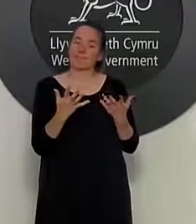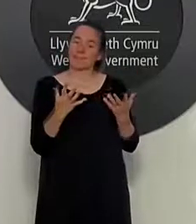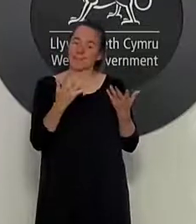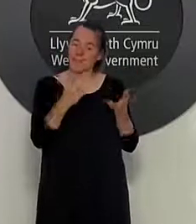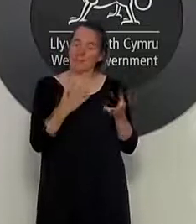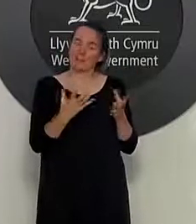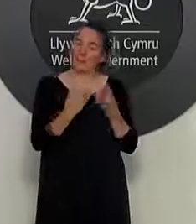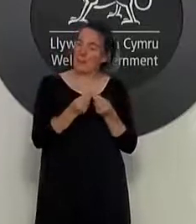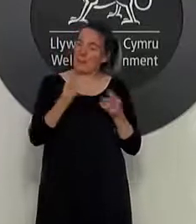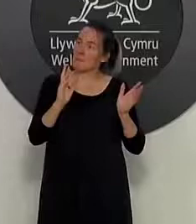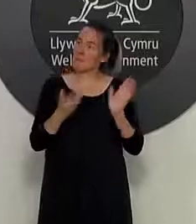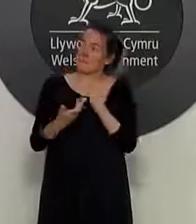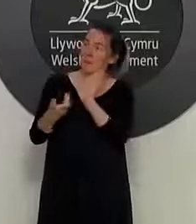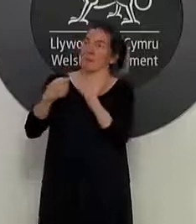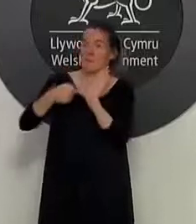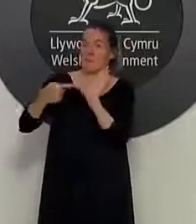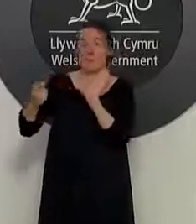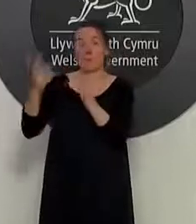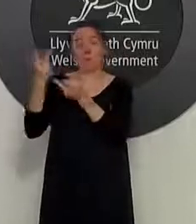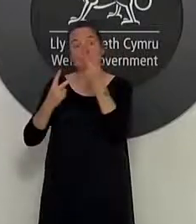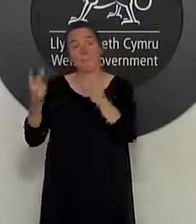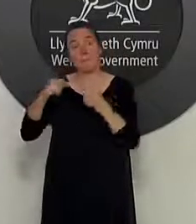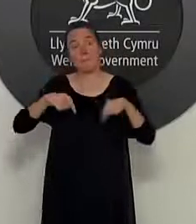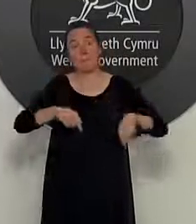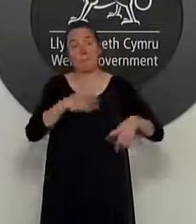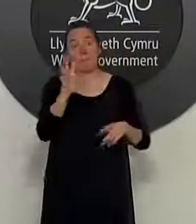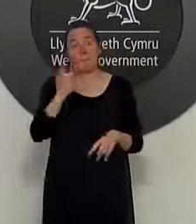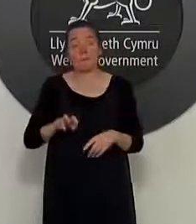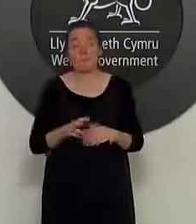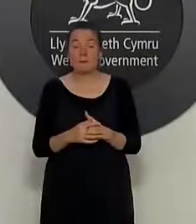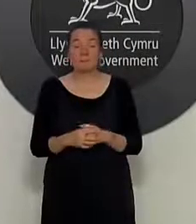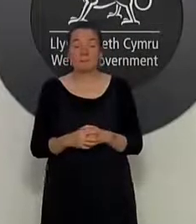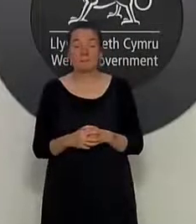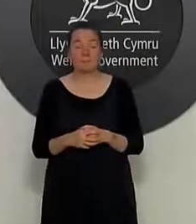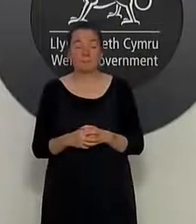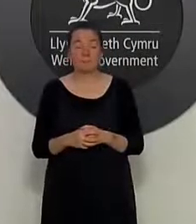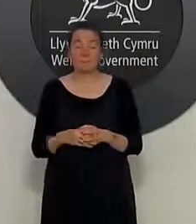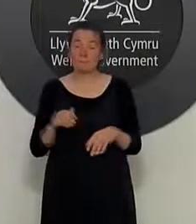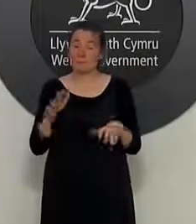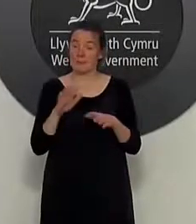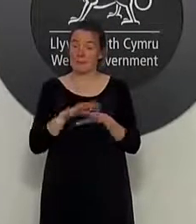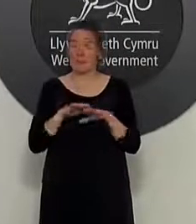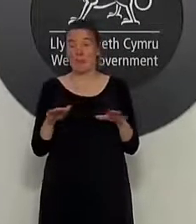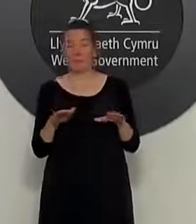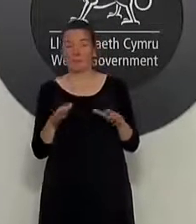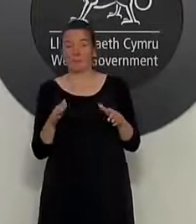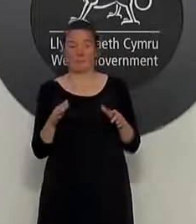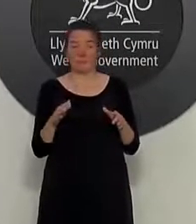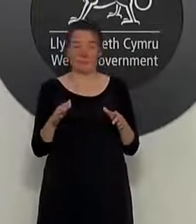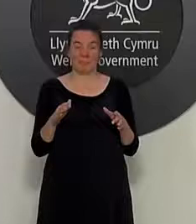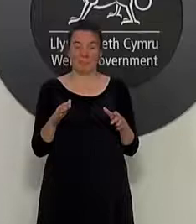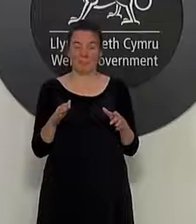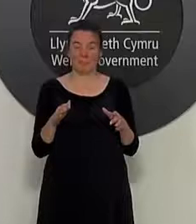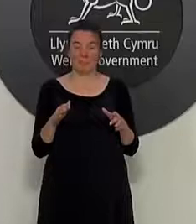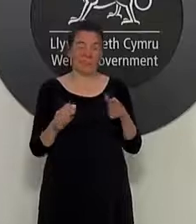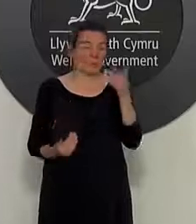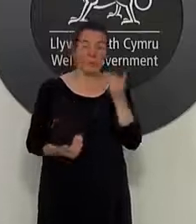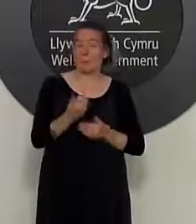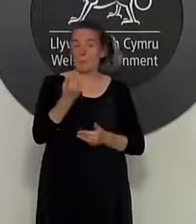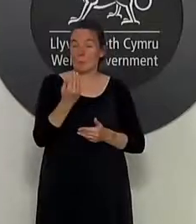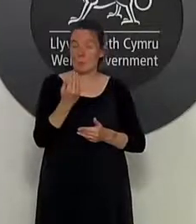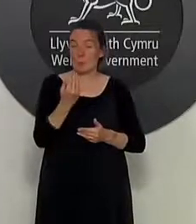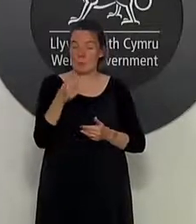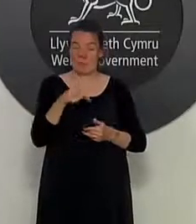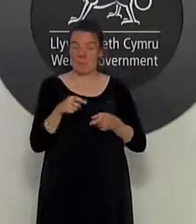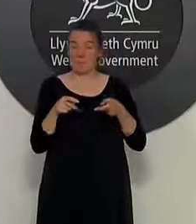we have here in Wales. And there's nothing unusual about this. These sort of schemes are very standard in